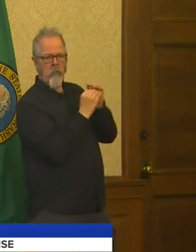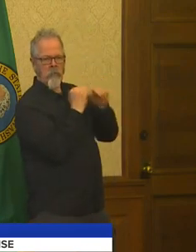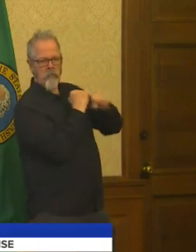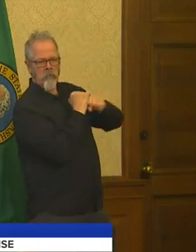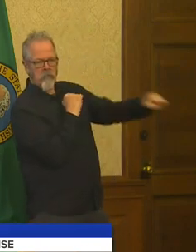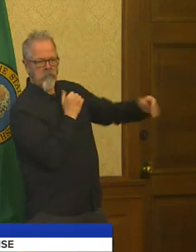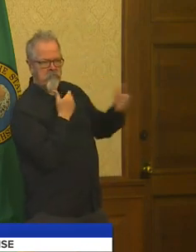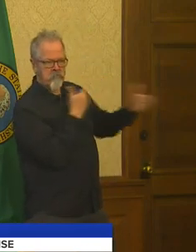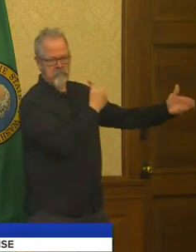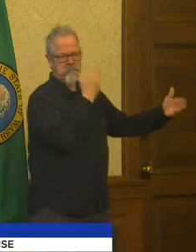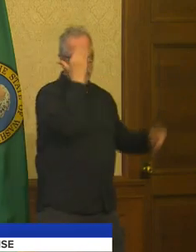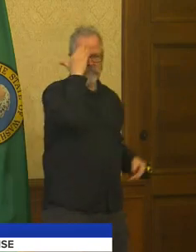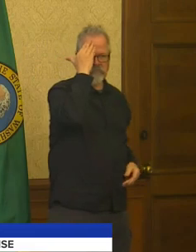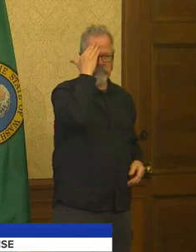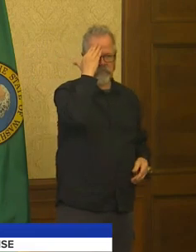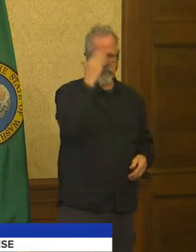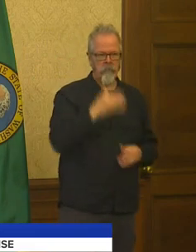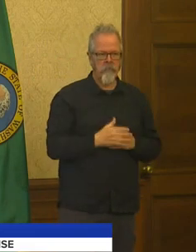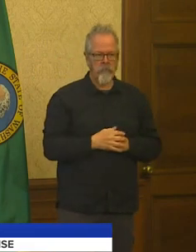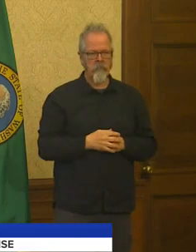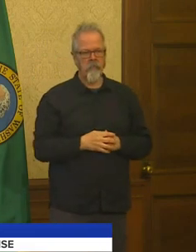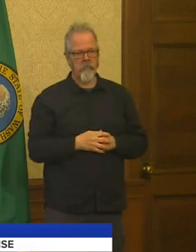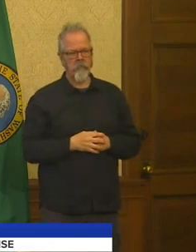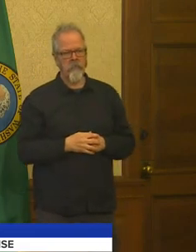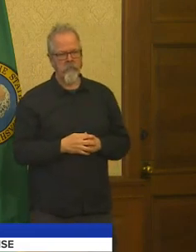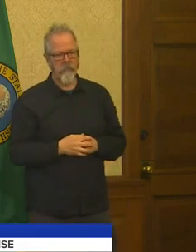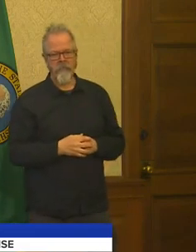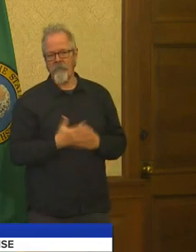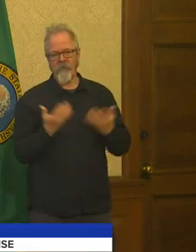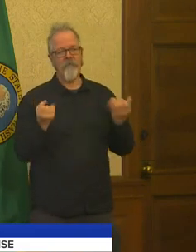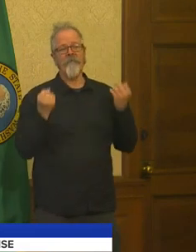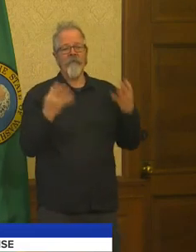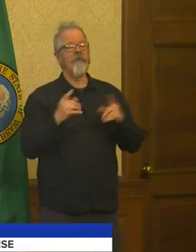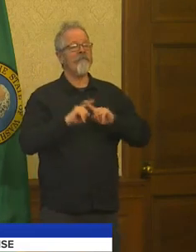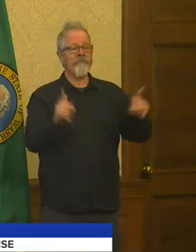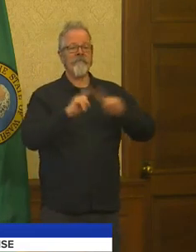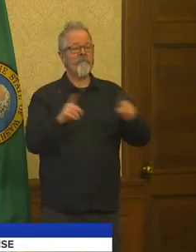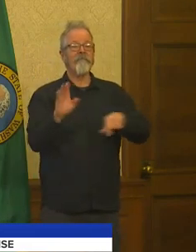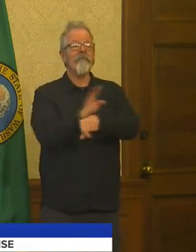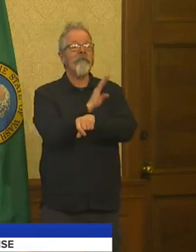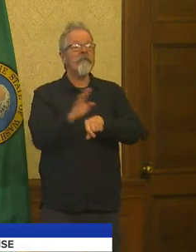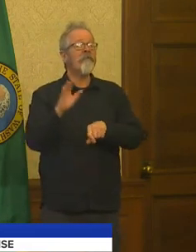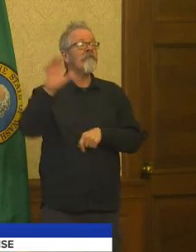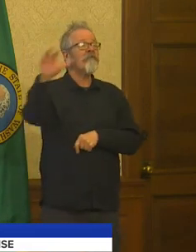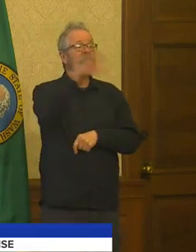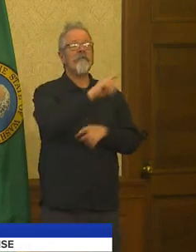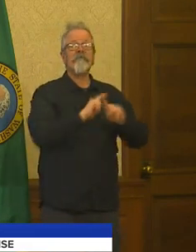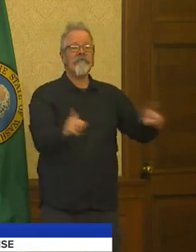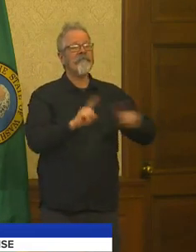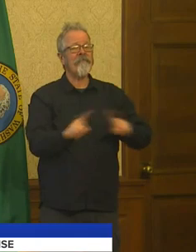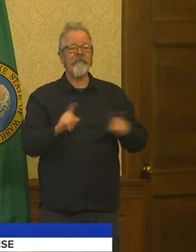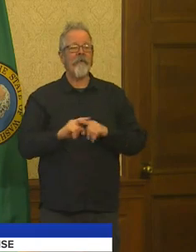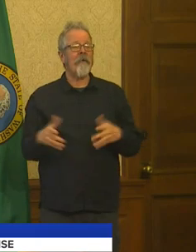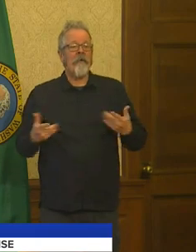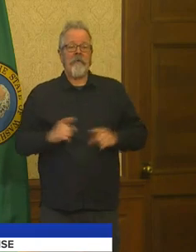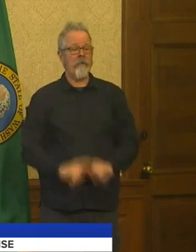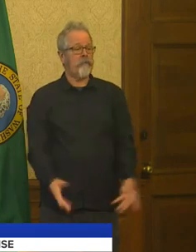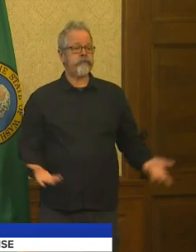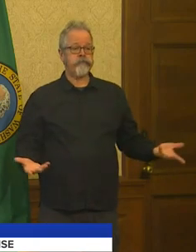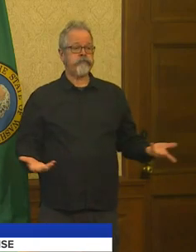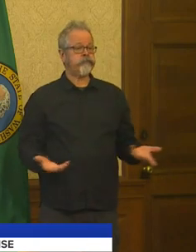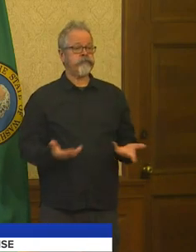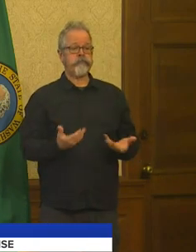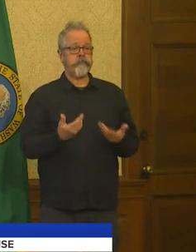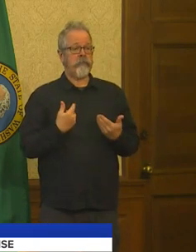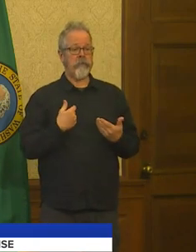industries will probably vary depending on how much physical distancing they're involved in, what